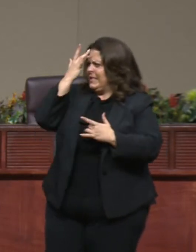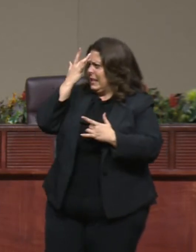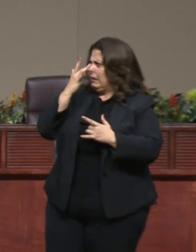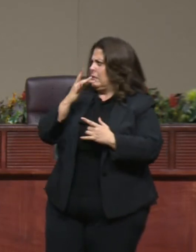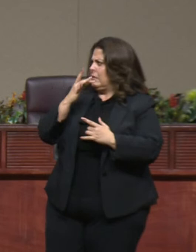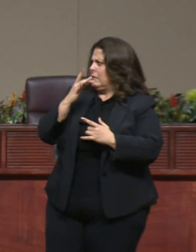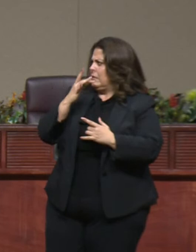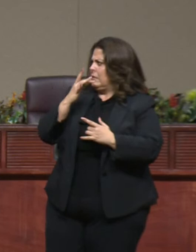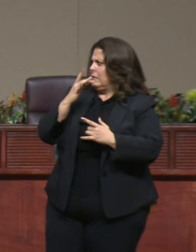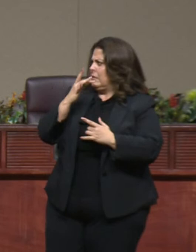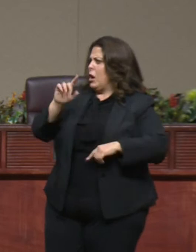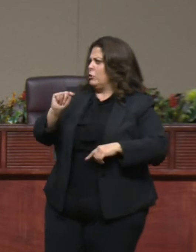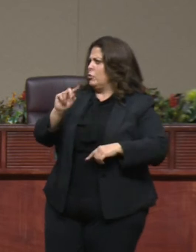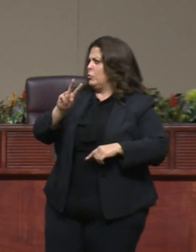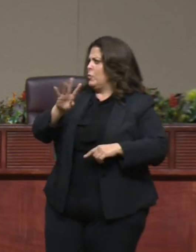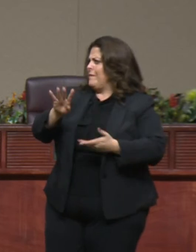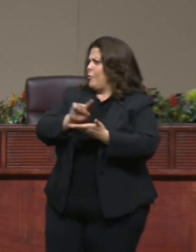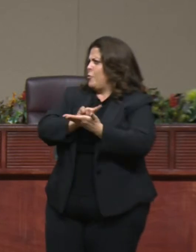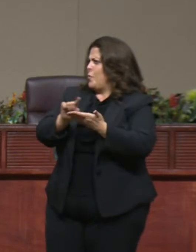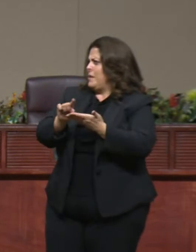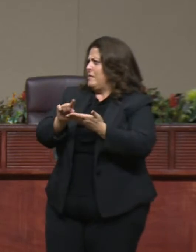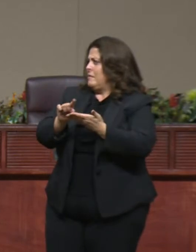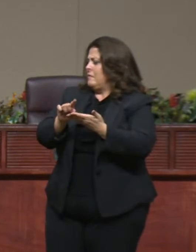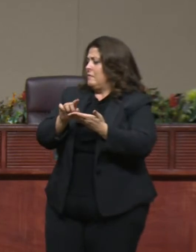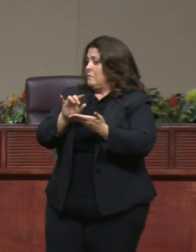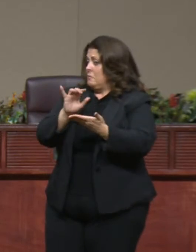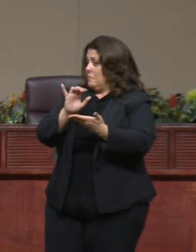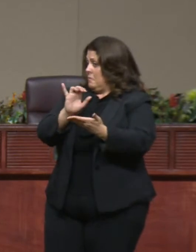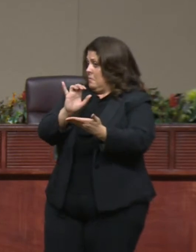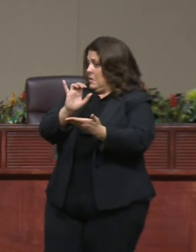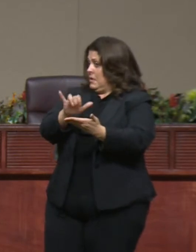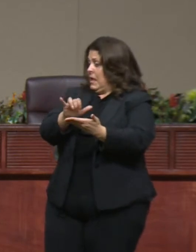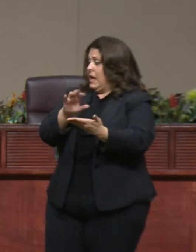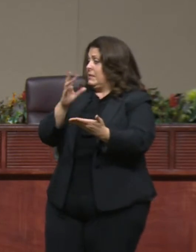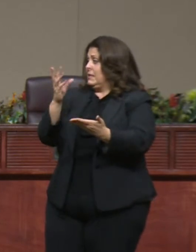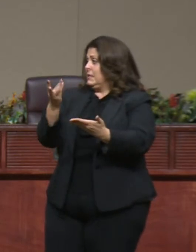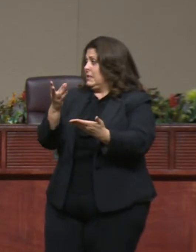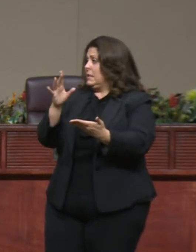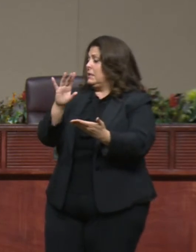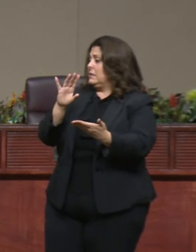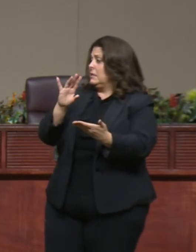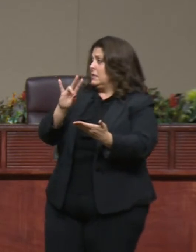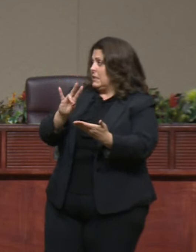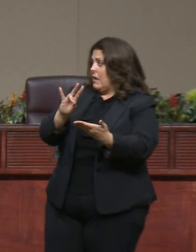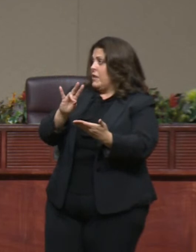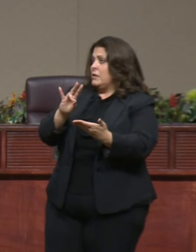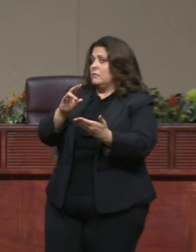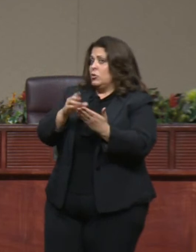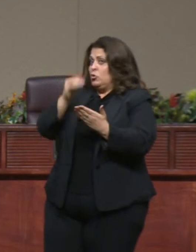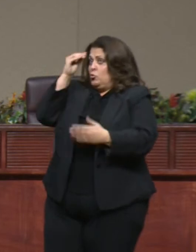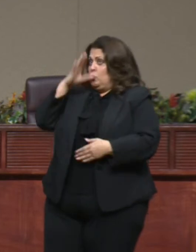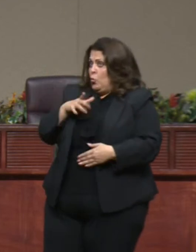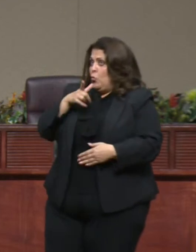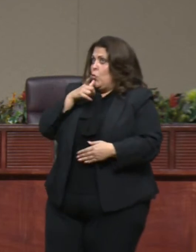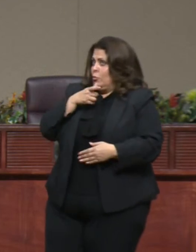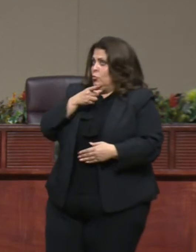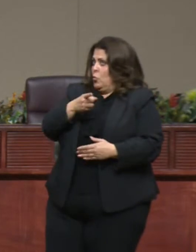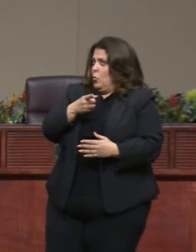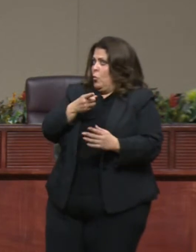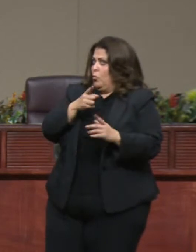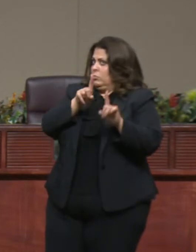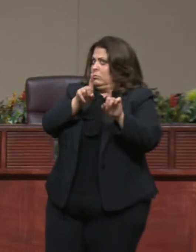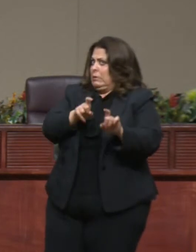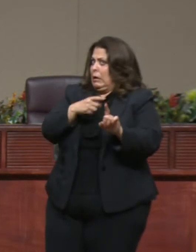October 24th. That includes 67 students who tested positive on campus